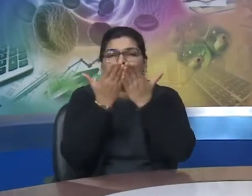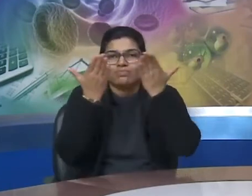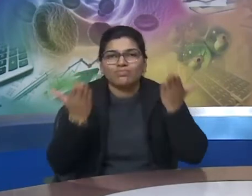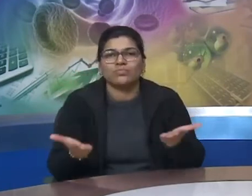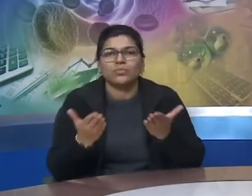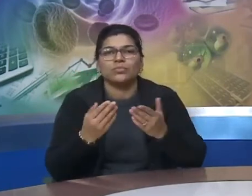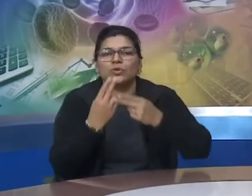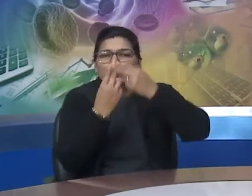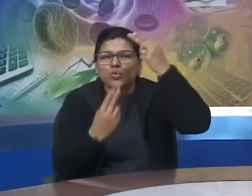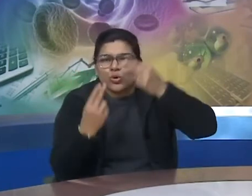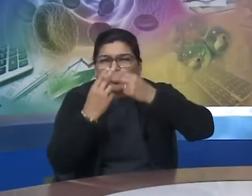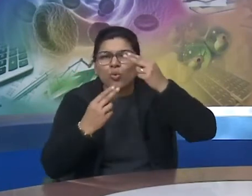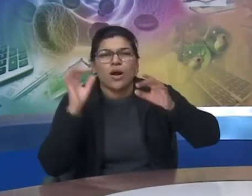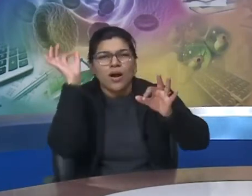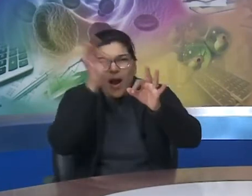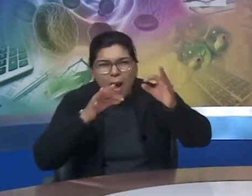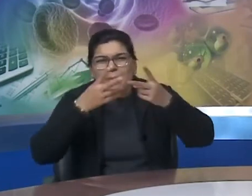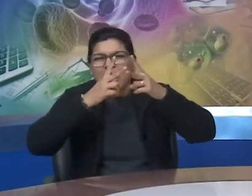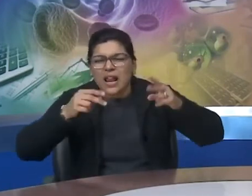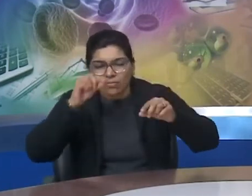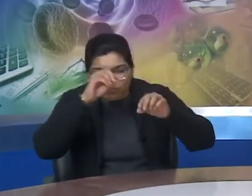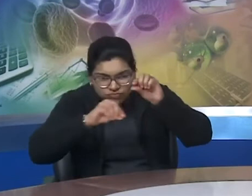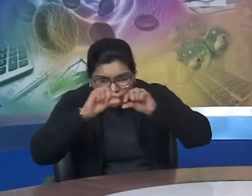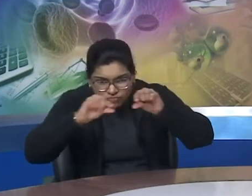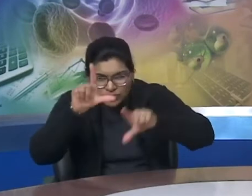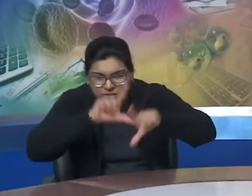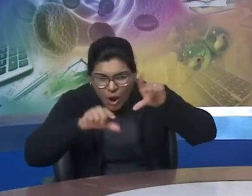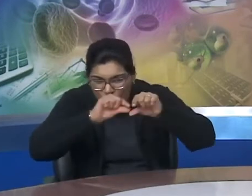including Japanese.